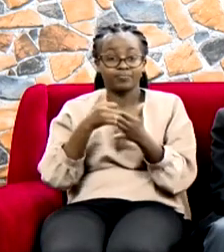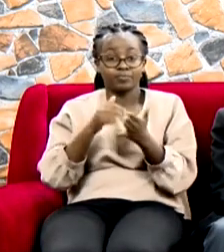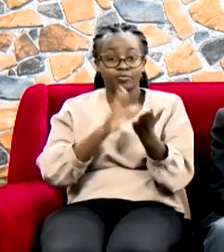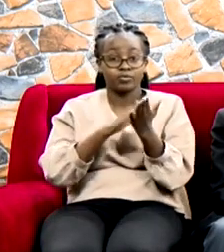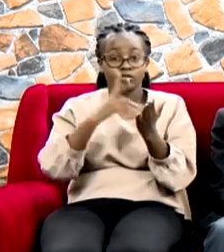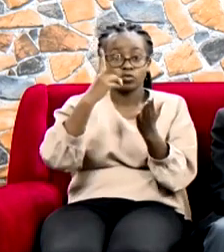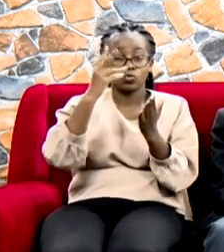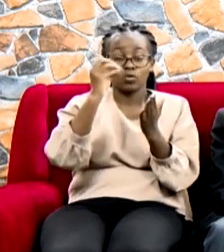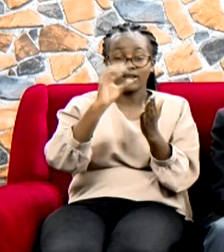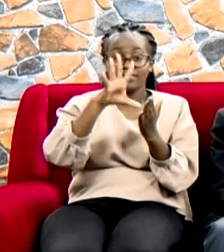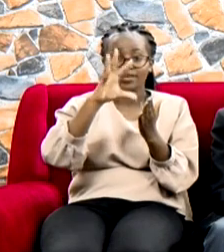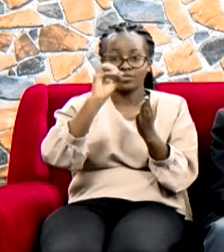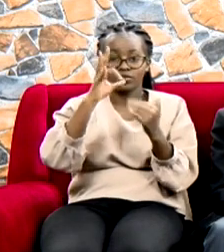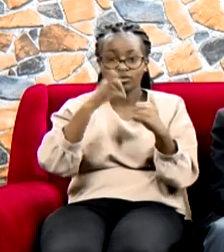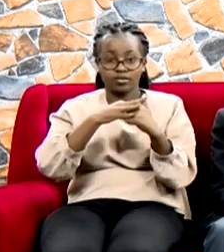SMS